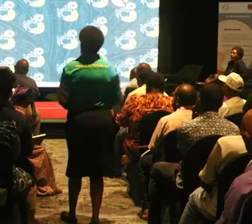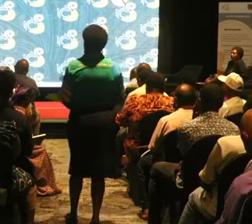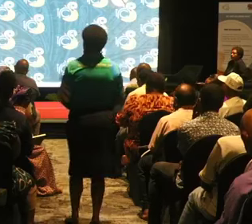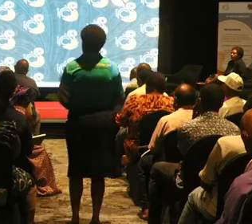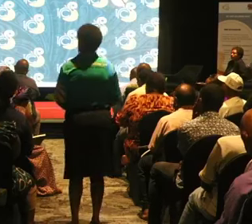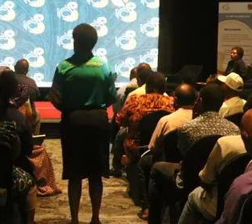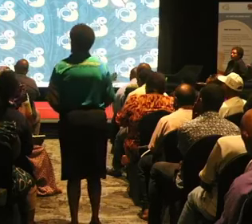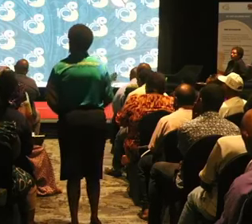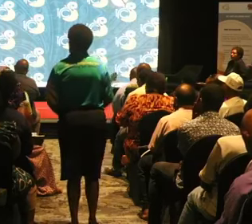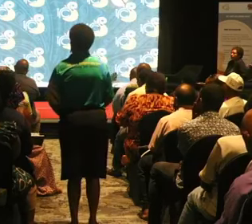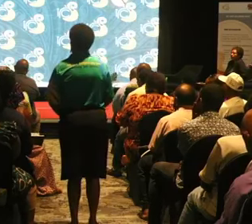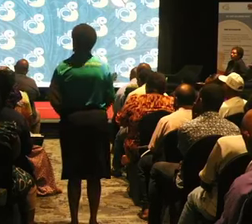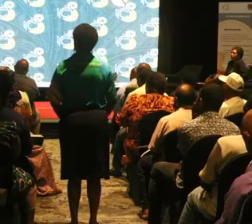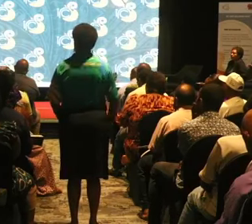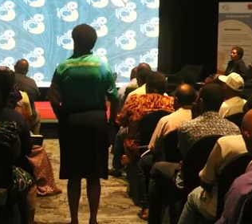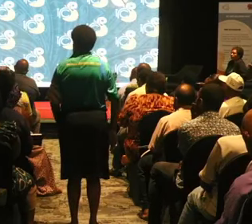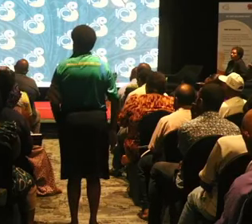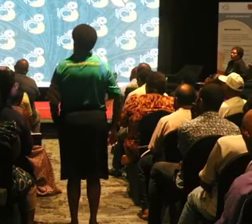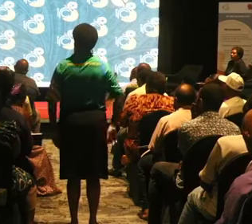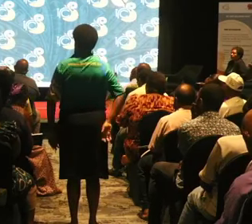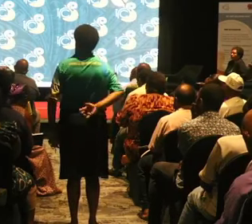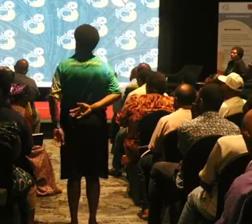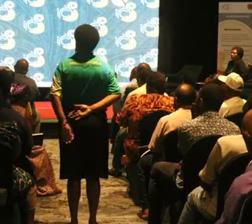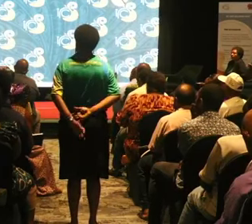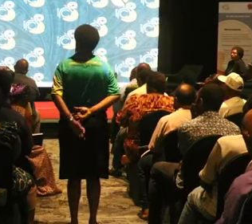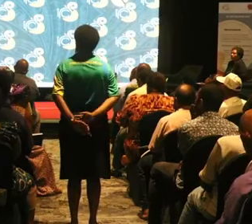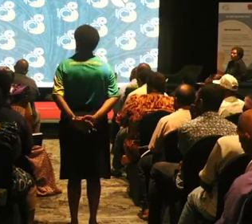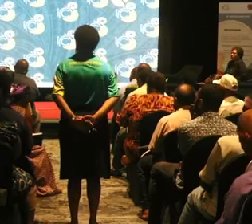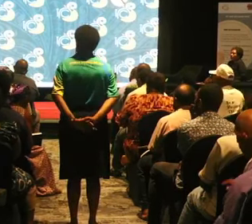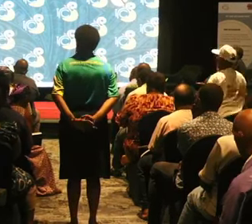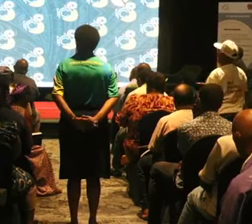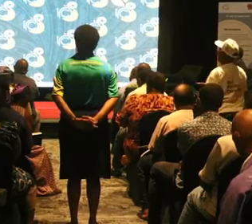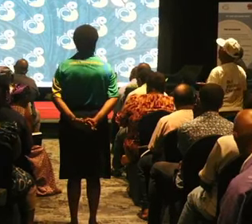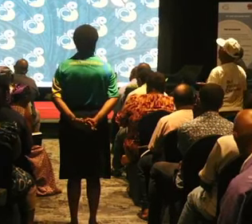Sorry, me just acknowledge him to talk blow.